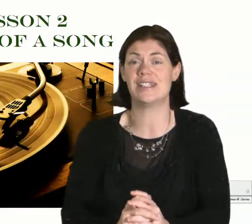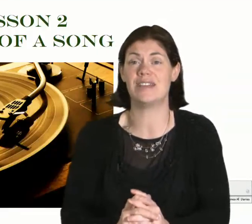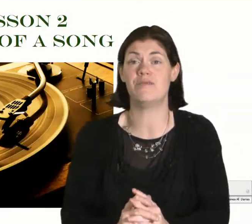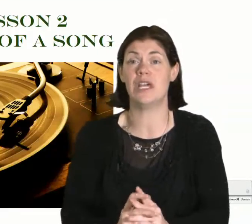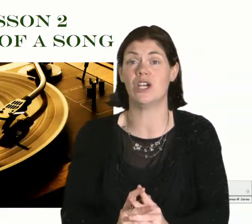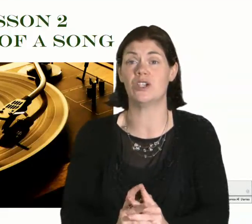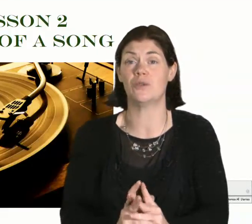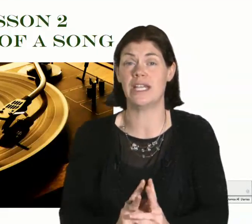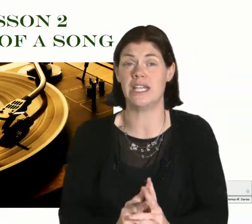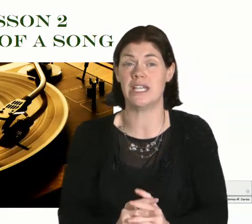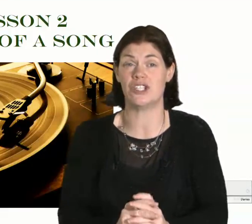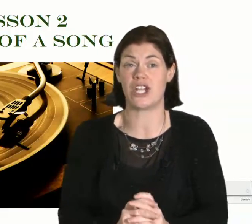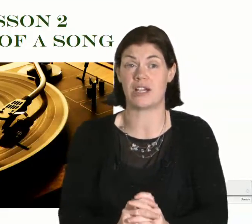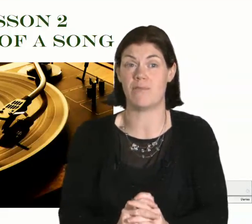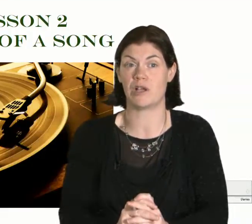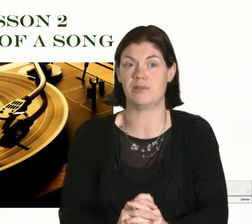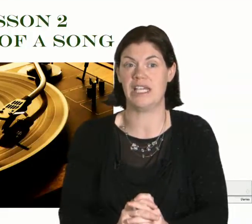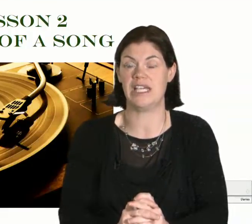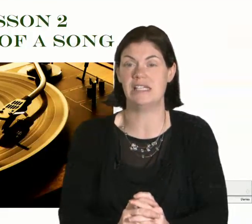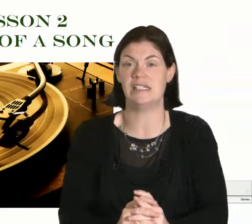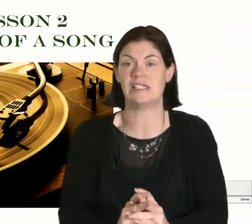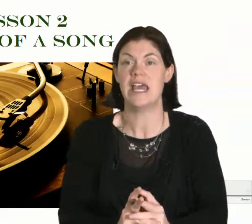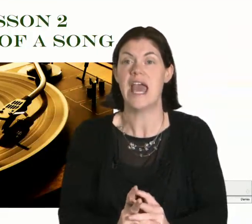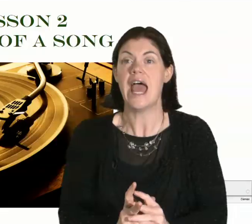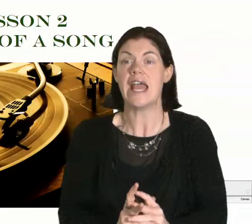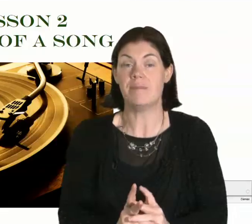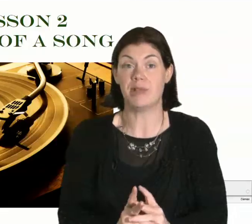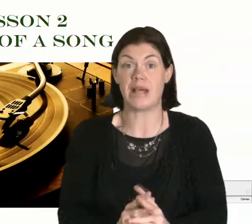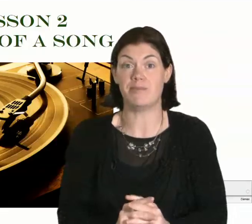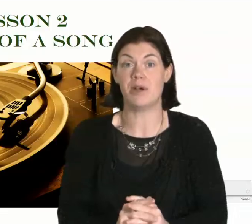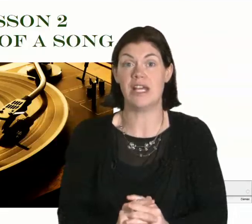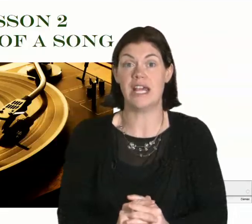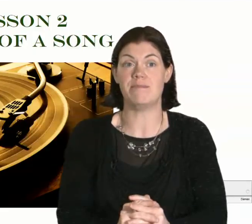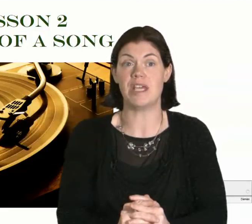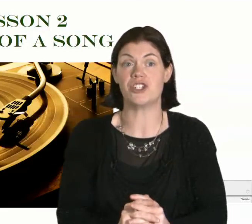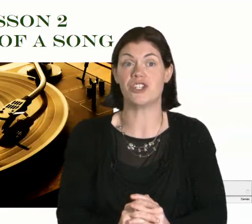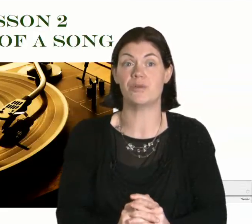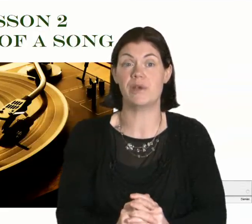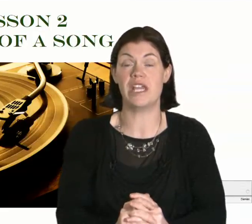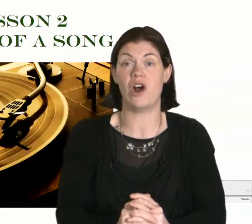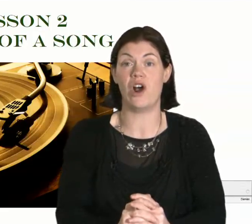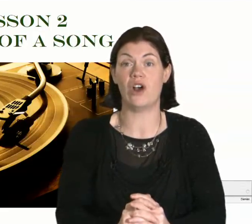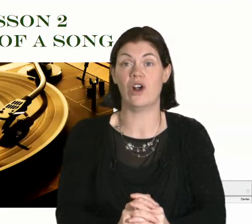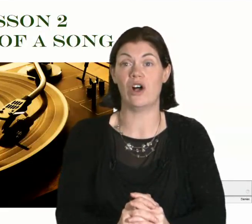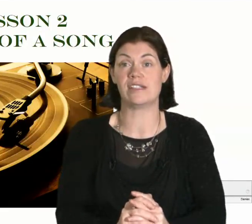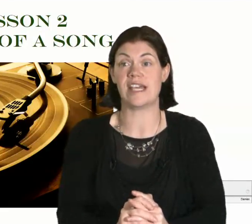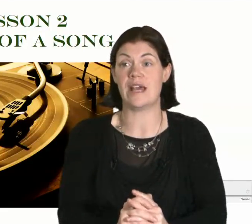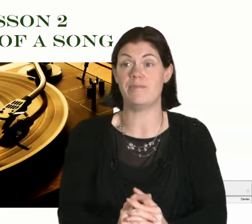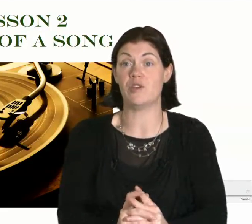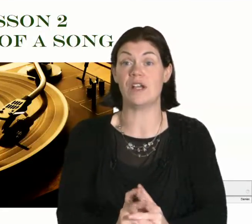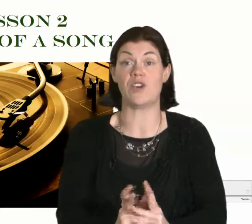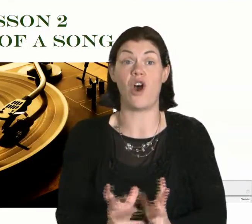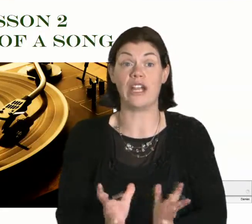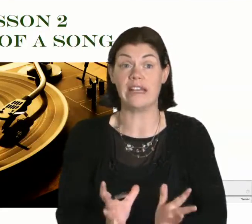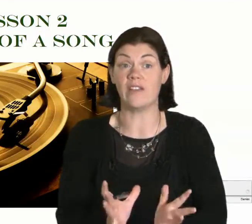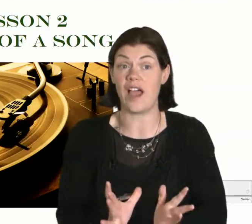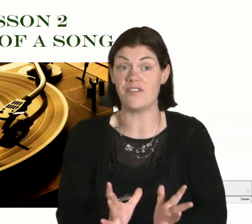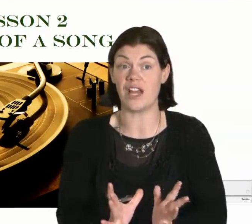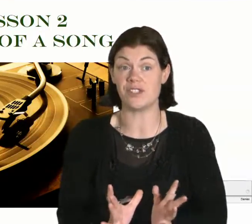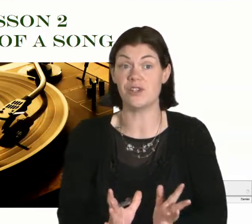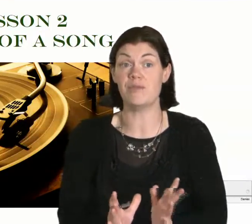could you guys give me a green check mark, please, in Blackboard, and make sure we are all set up. You guys are